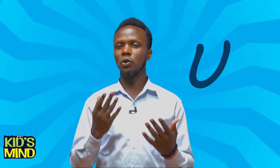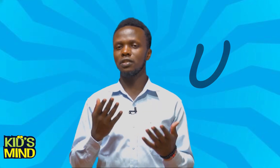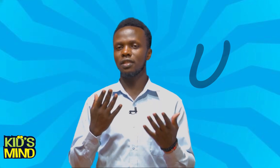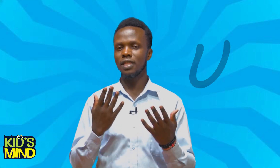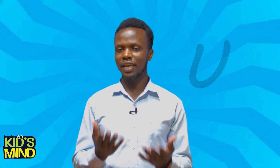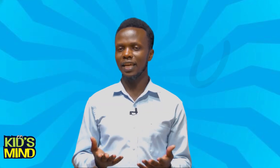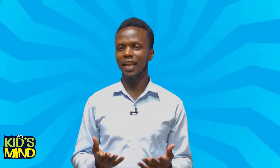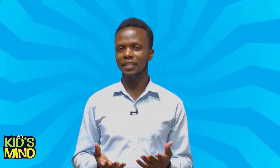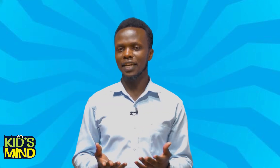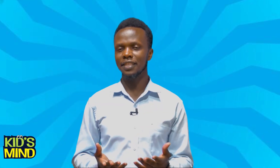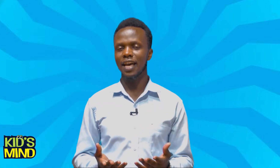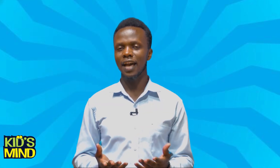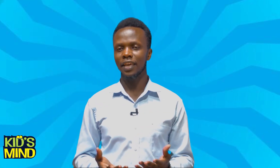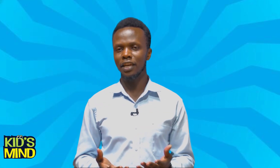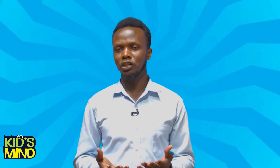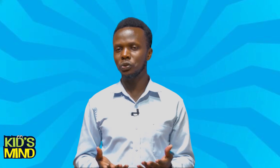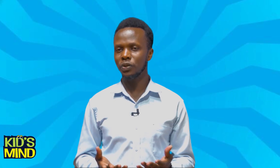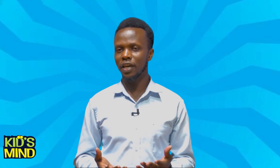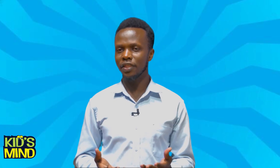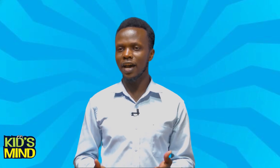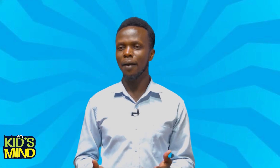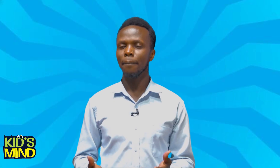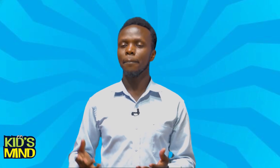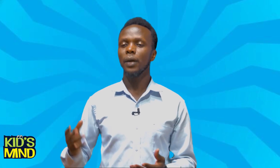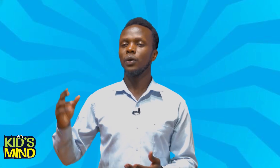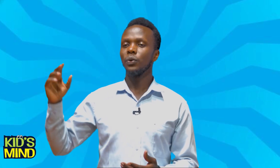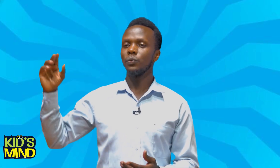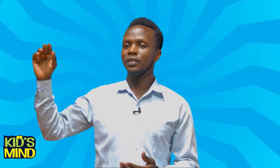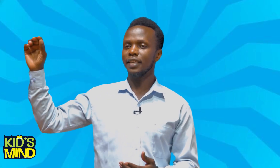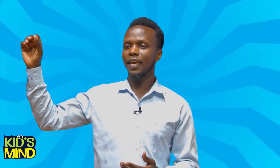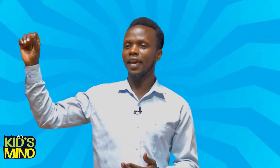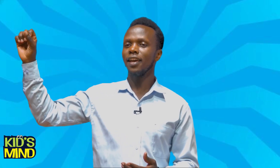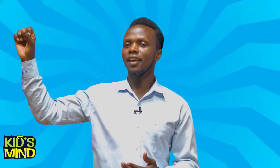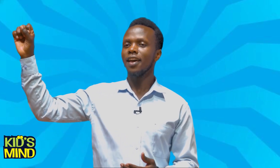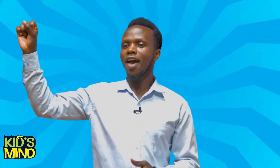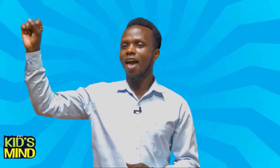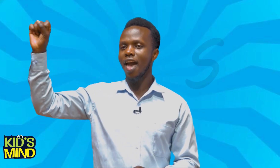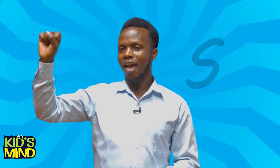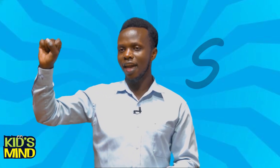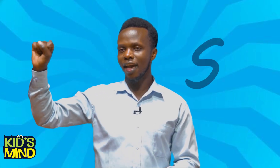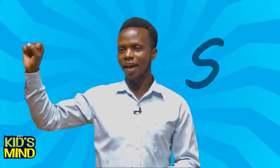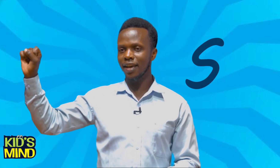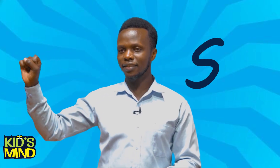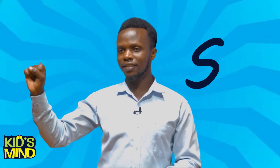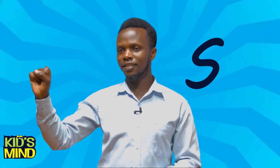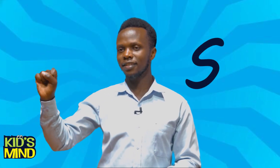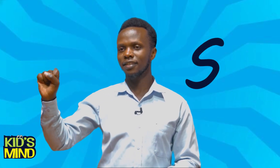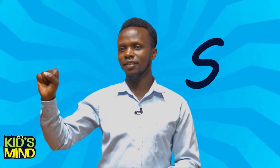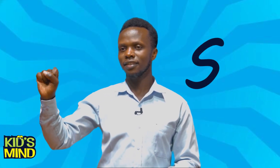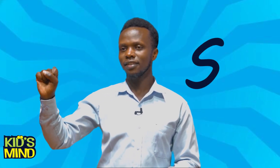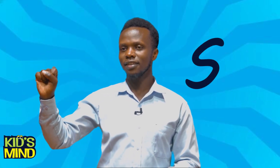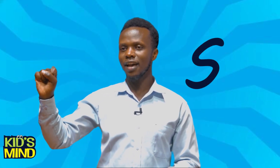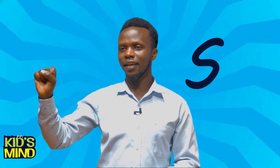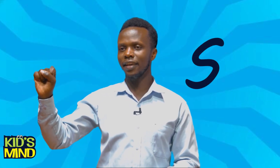those three letters again together. We say S,